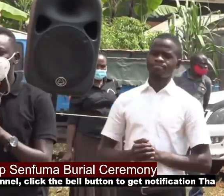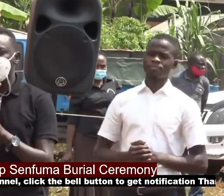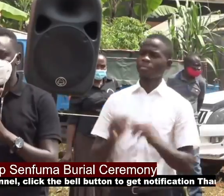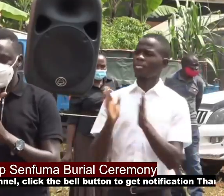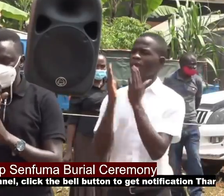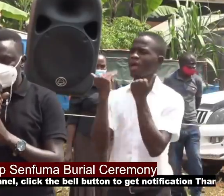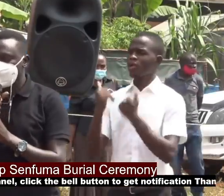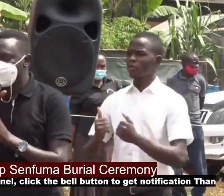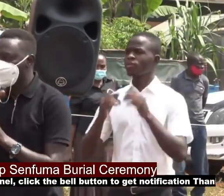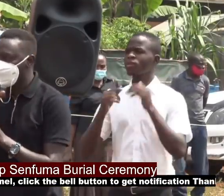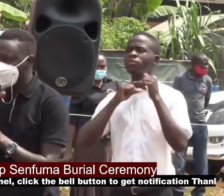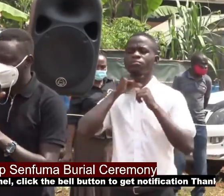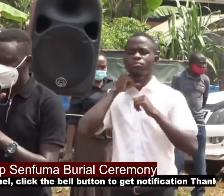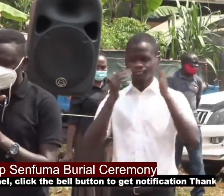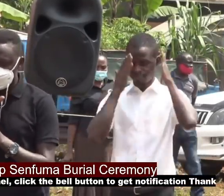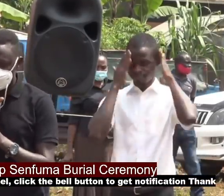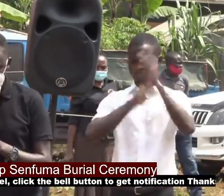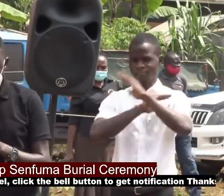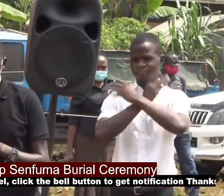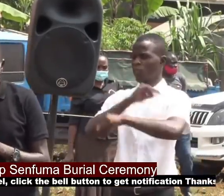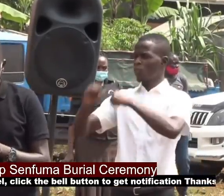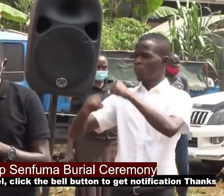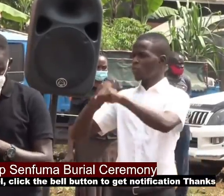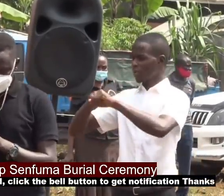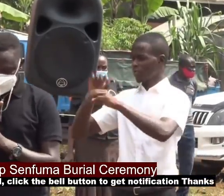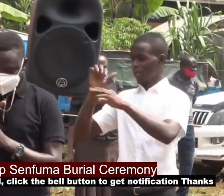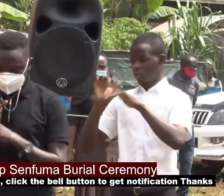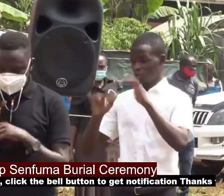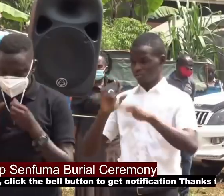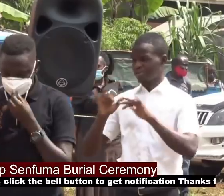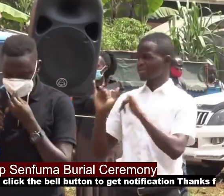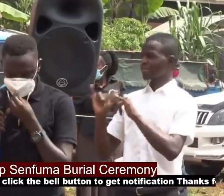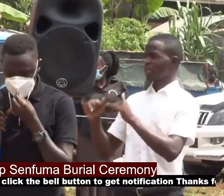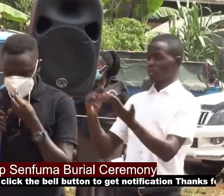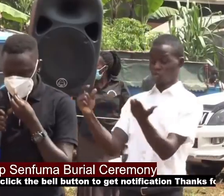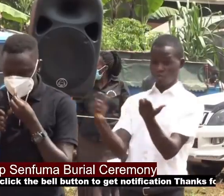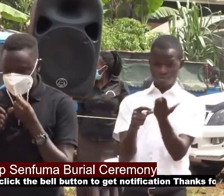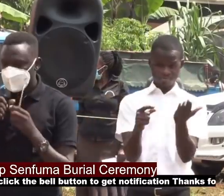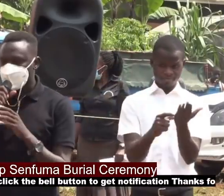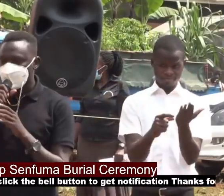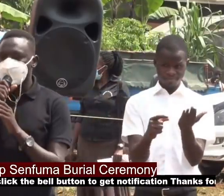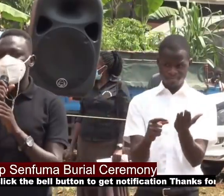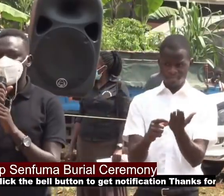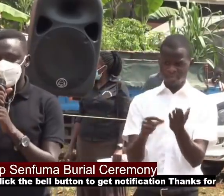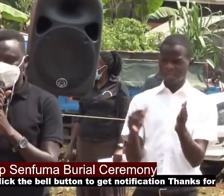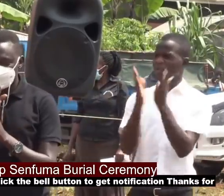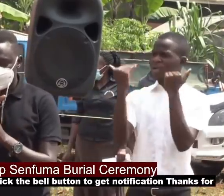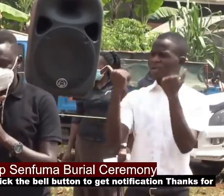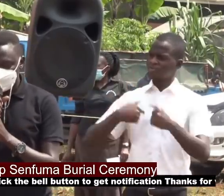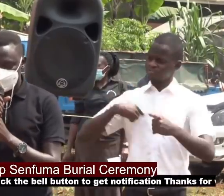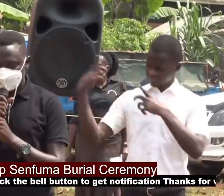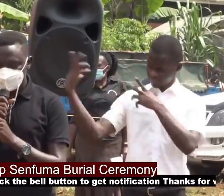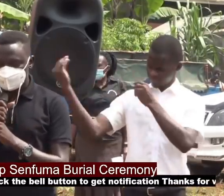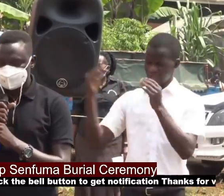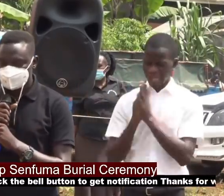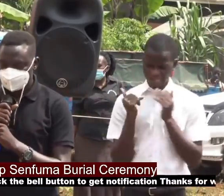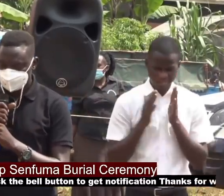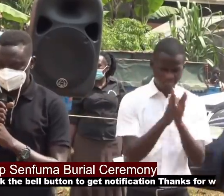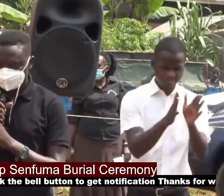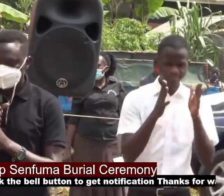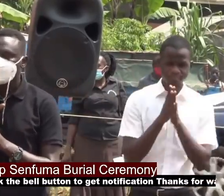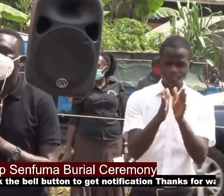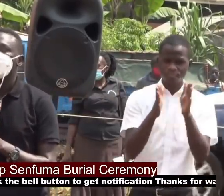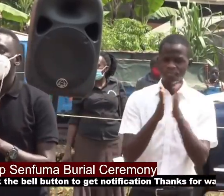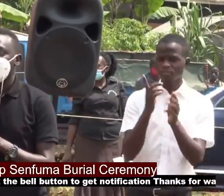Pastor Senfuma would be in his office every Tuesday. And I went